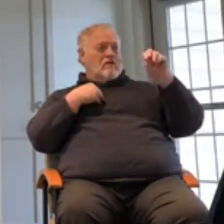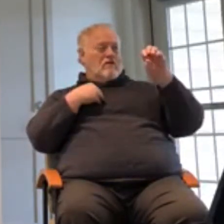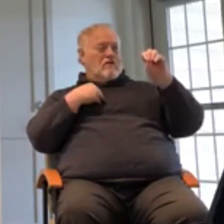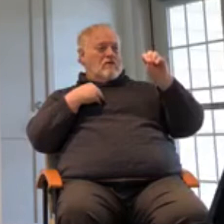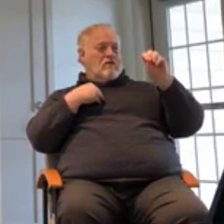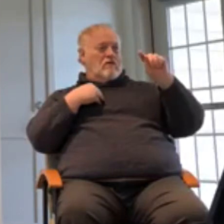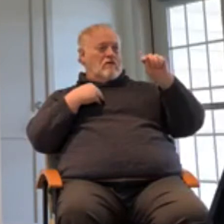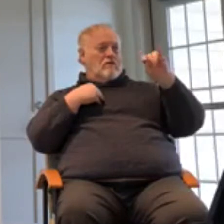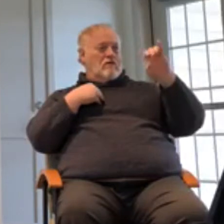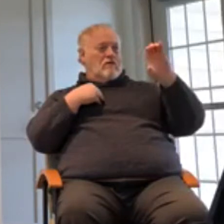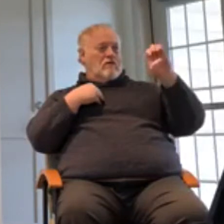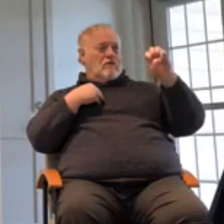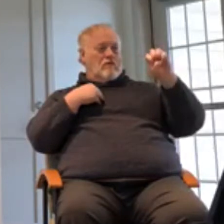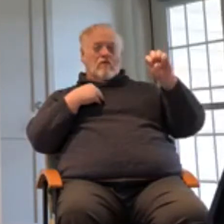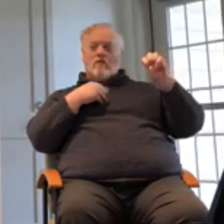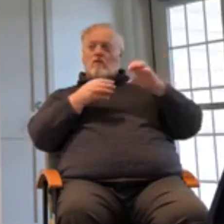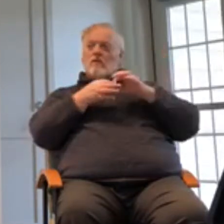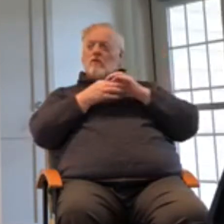Did they get that?